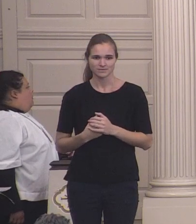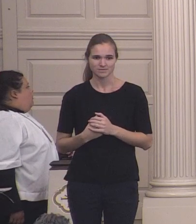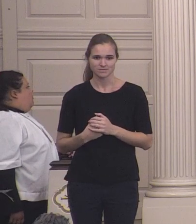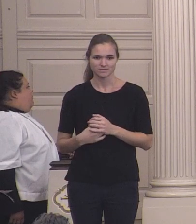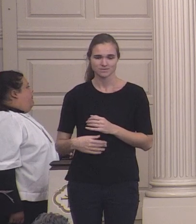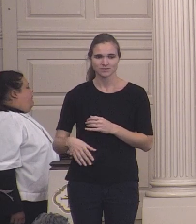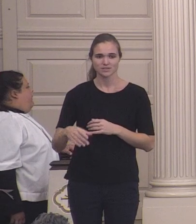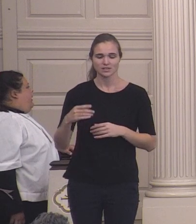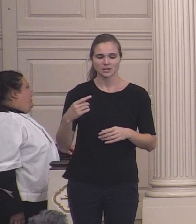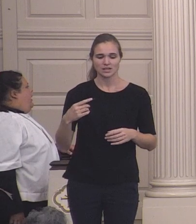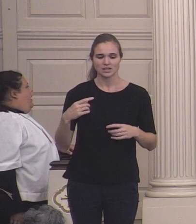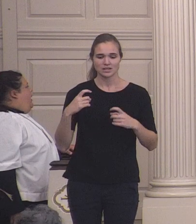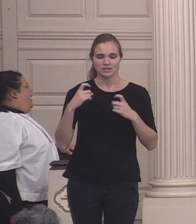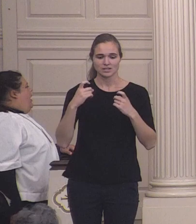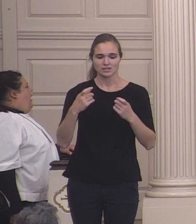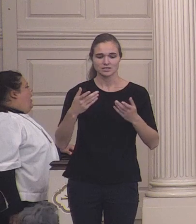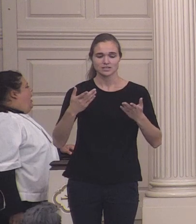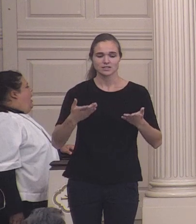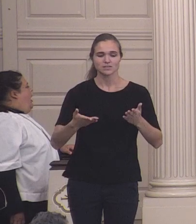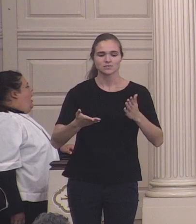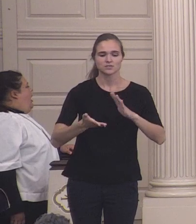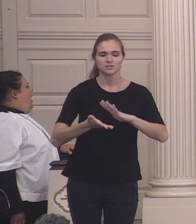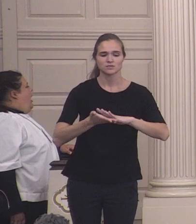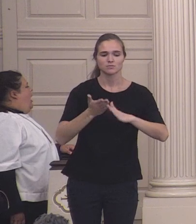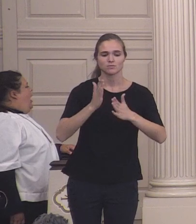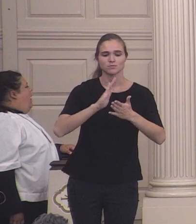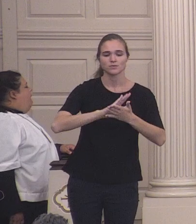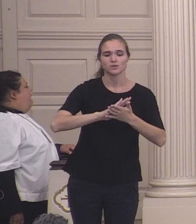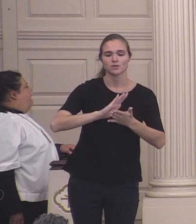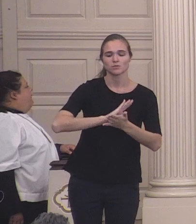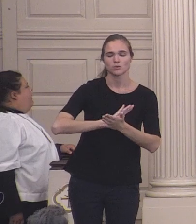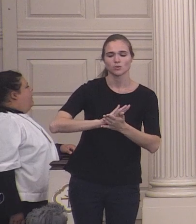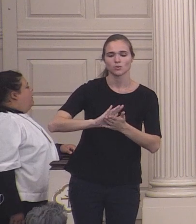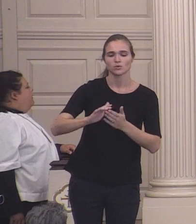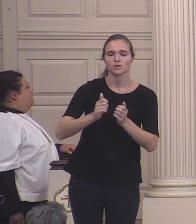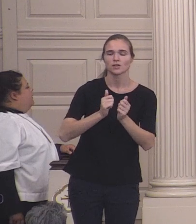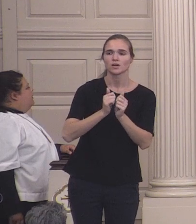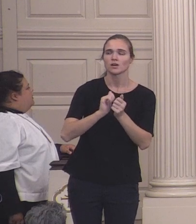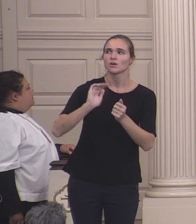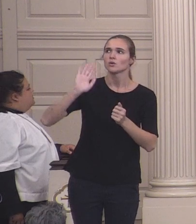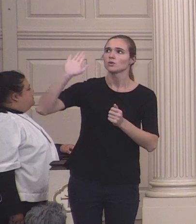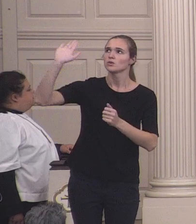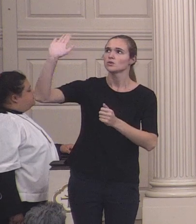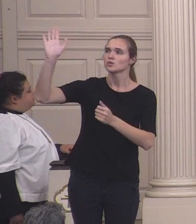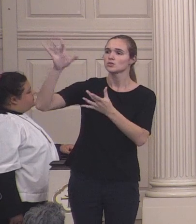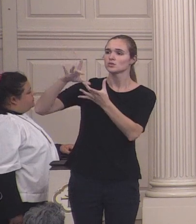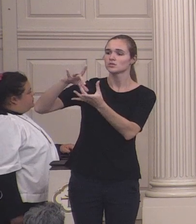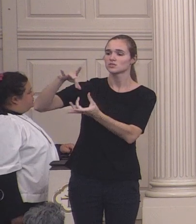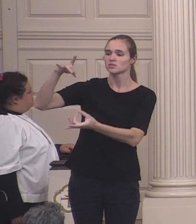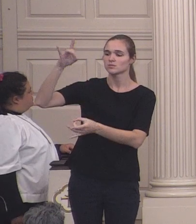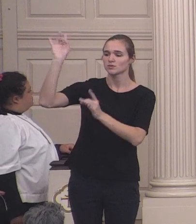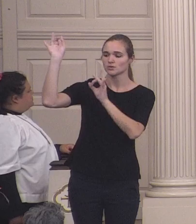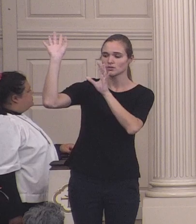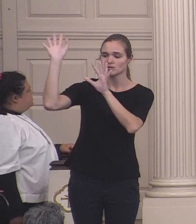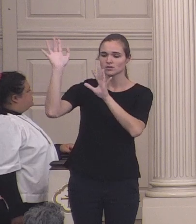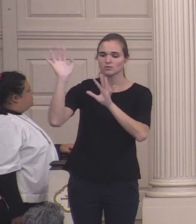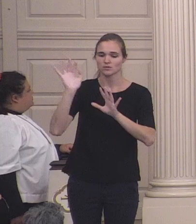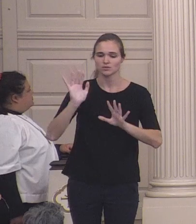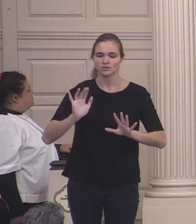Make holy, therefore, these gifts, we pray, by sending down your Spirit upon them like the